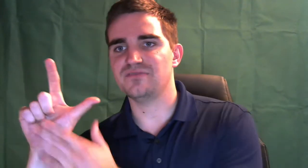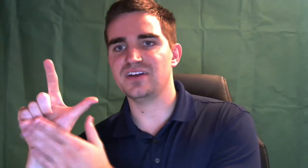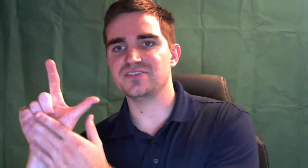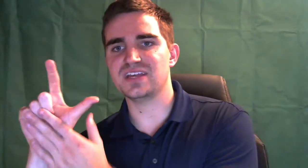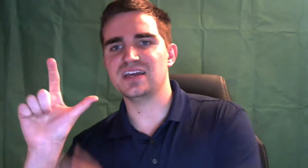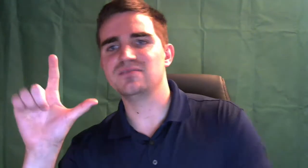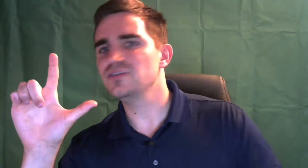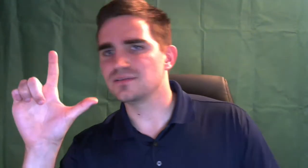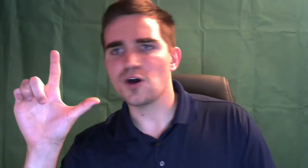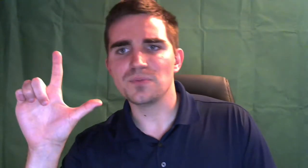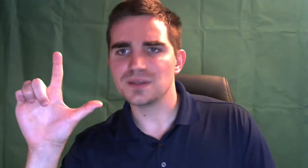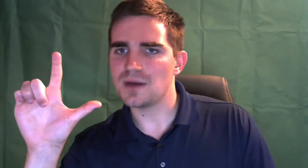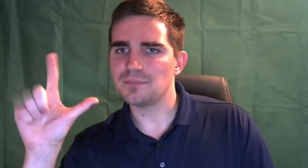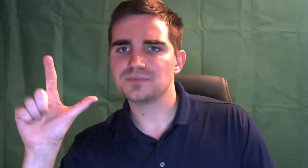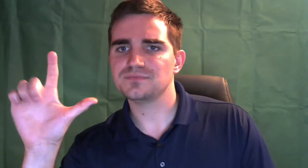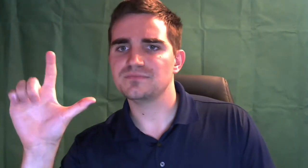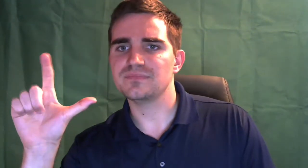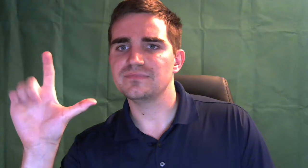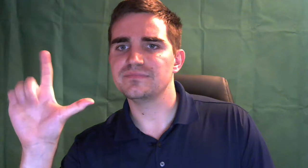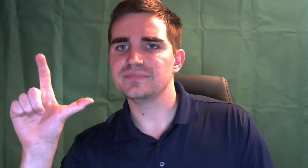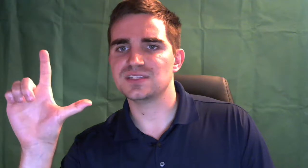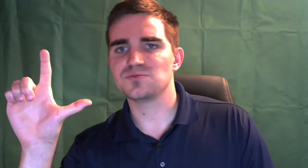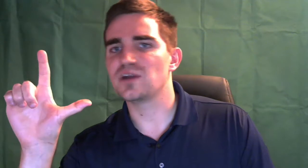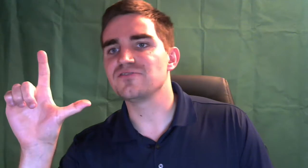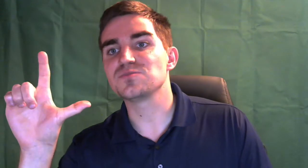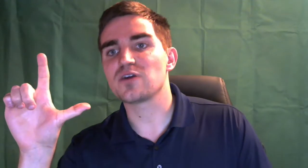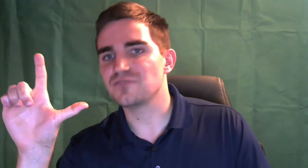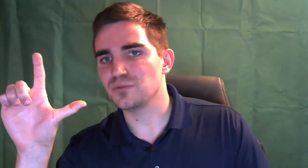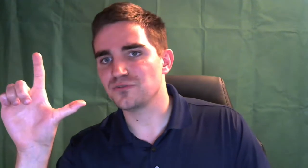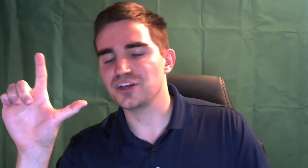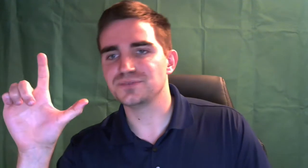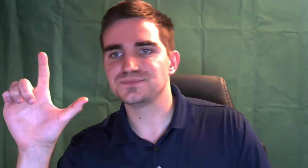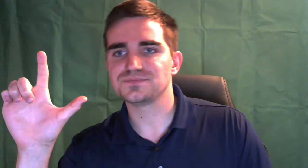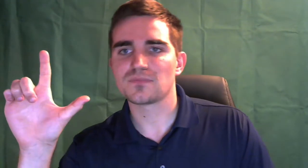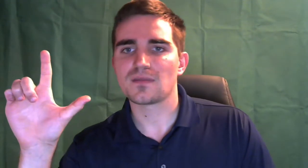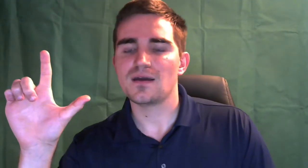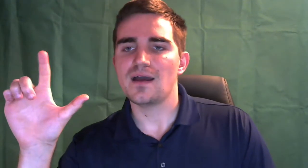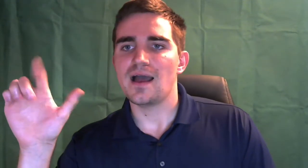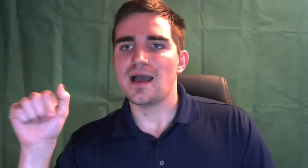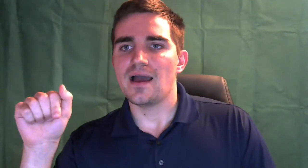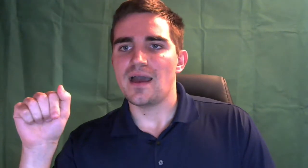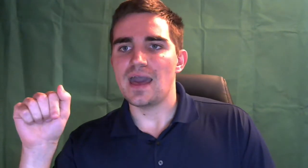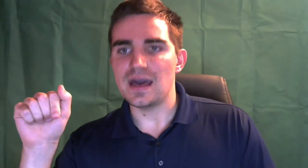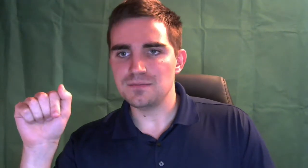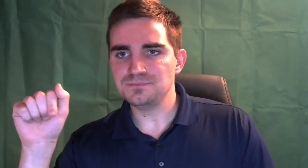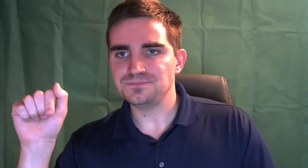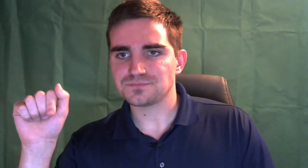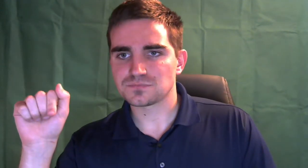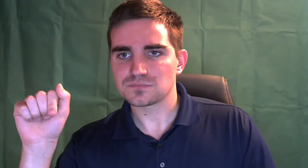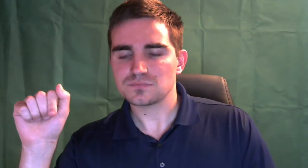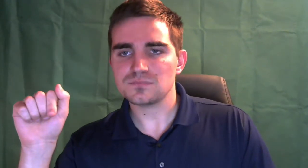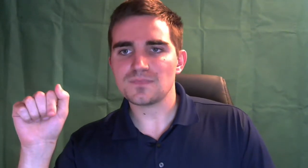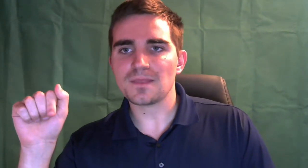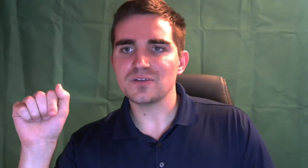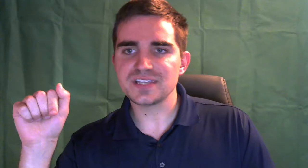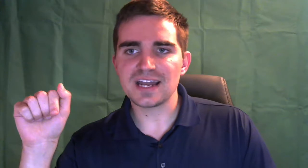fingers in. You can open them up. It's whatever's more comfortable for you. M, once again, a lot